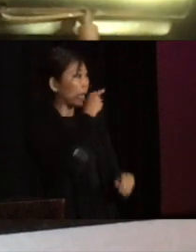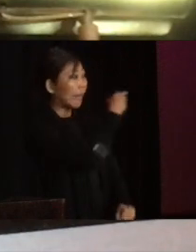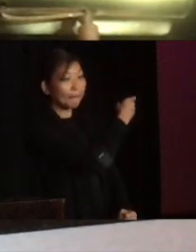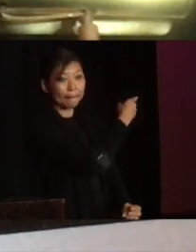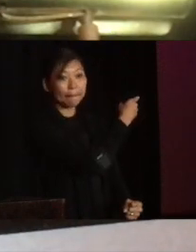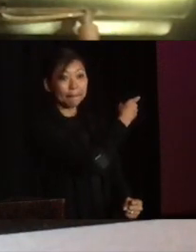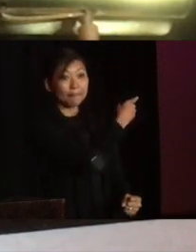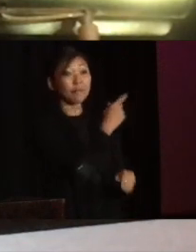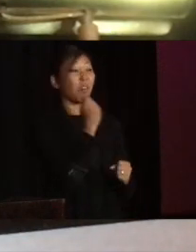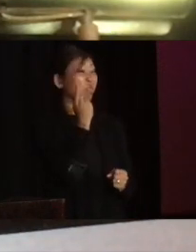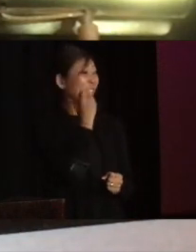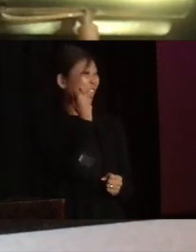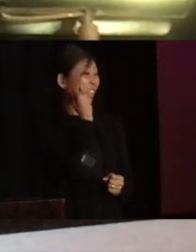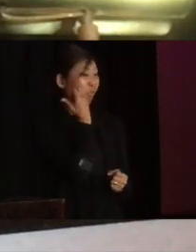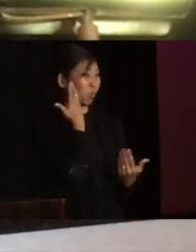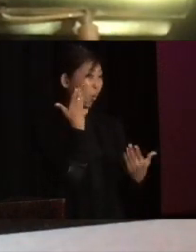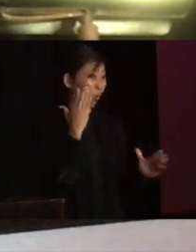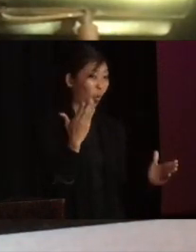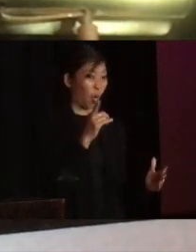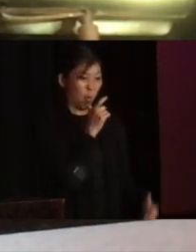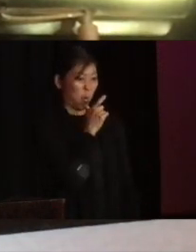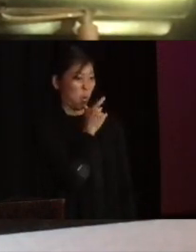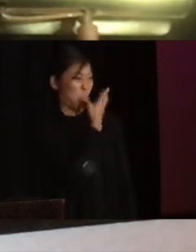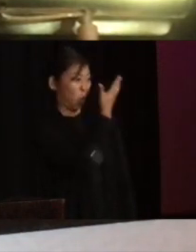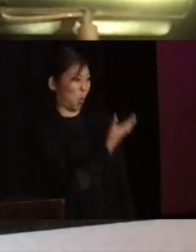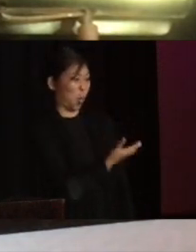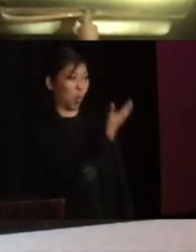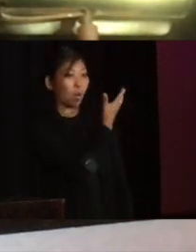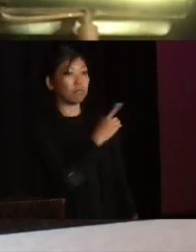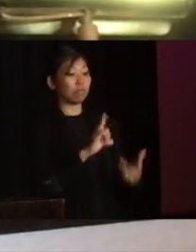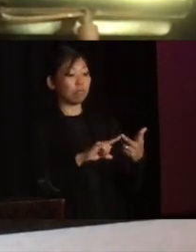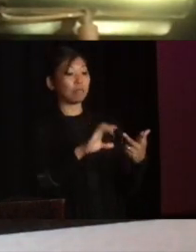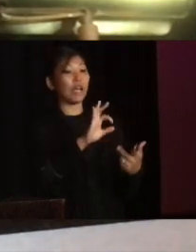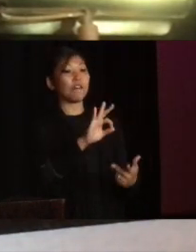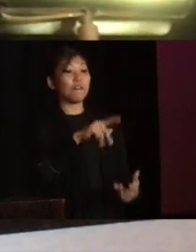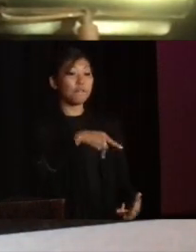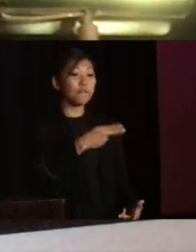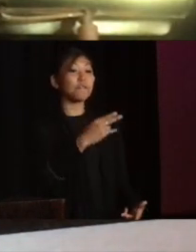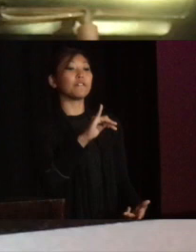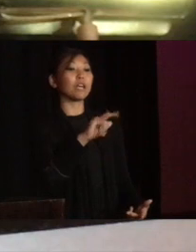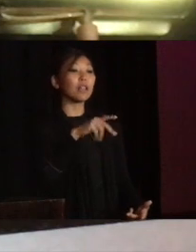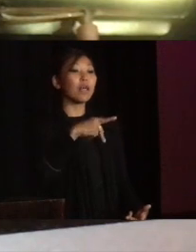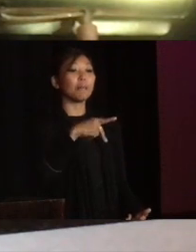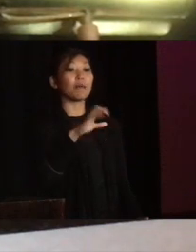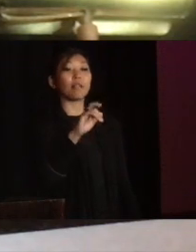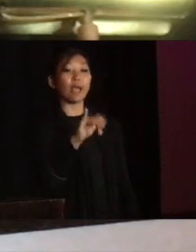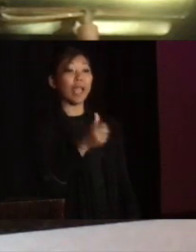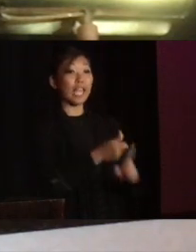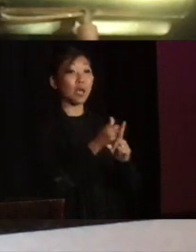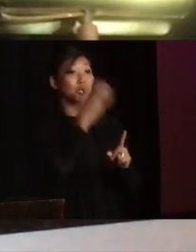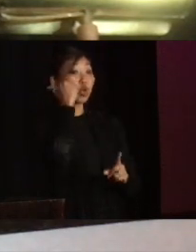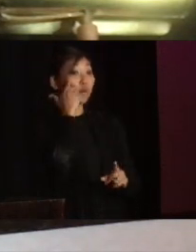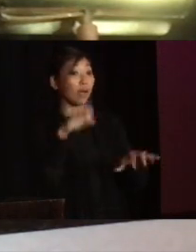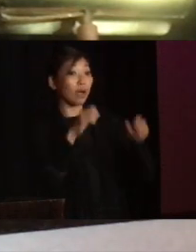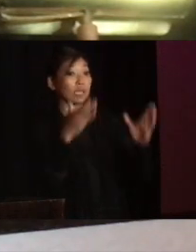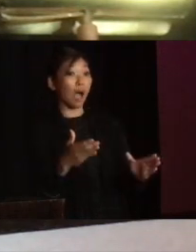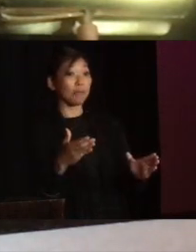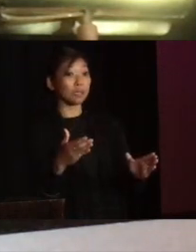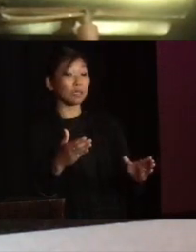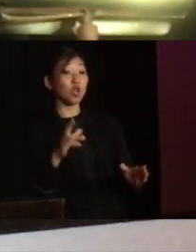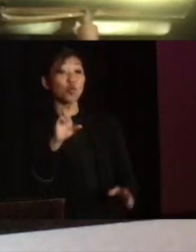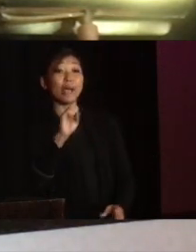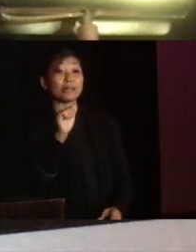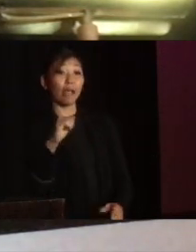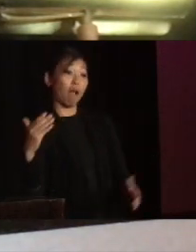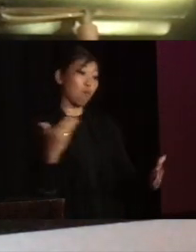him. But for those of you who are not familiar with him, Philip Clay was a Korean adoptee who arrived in the US at age 8